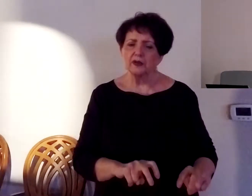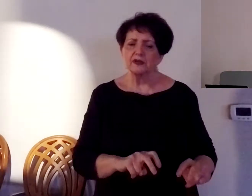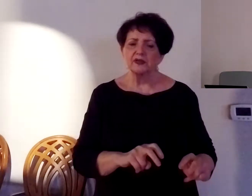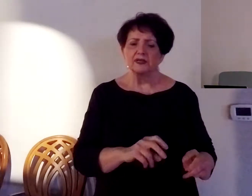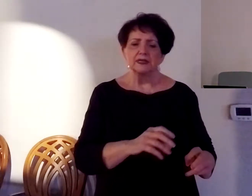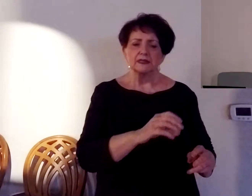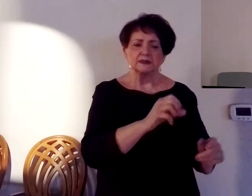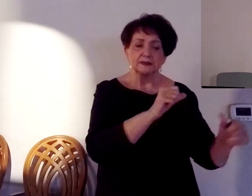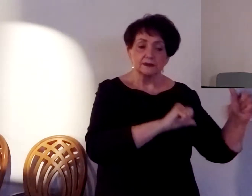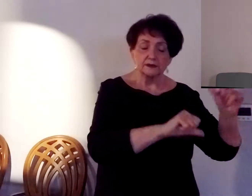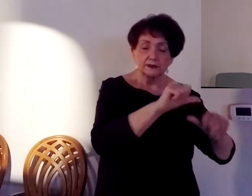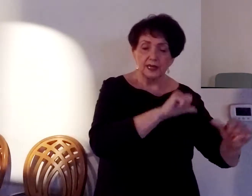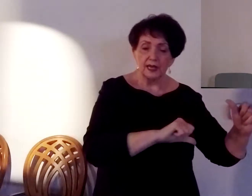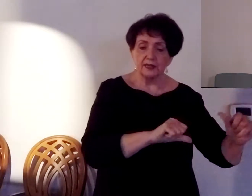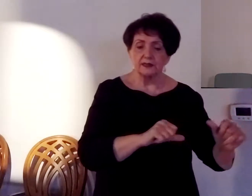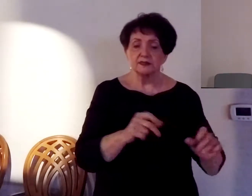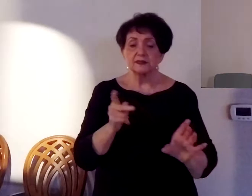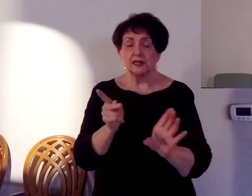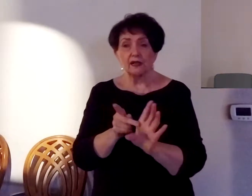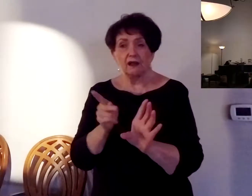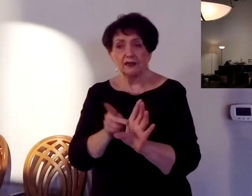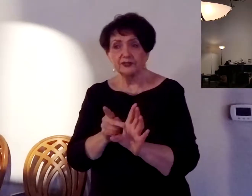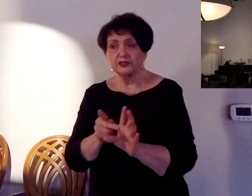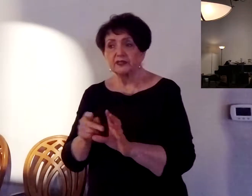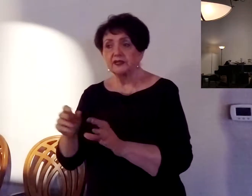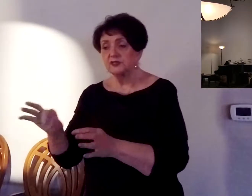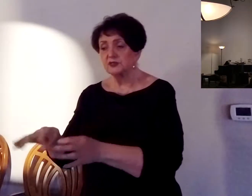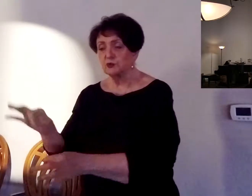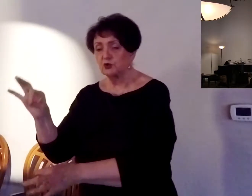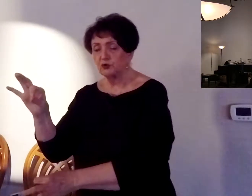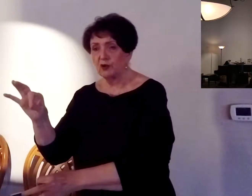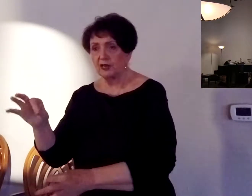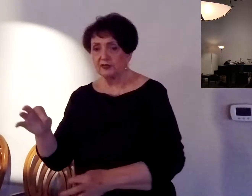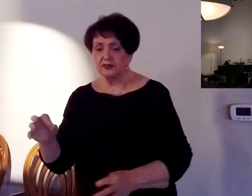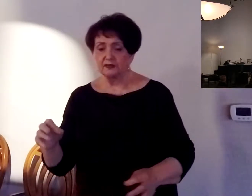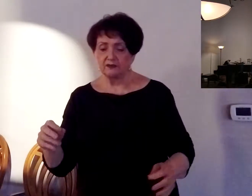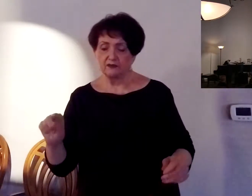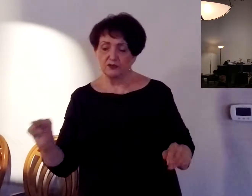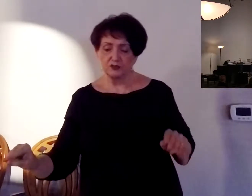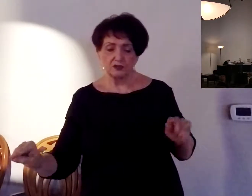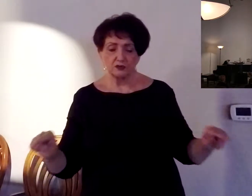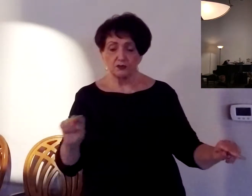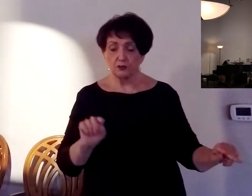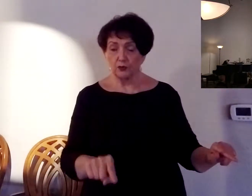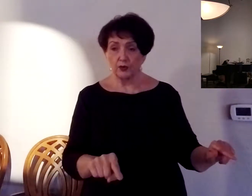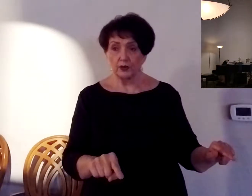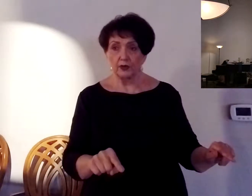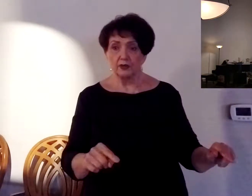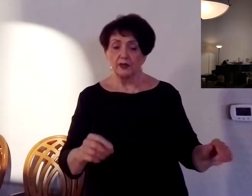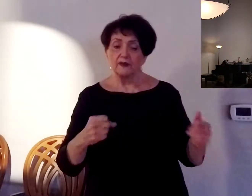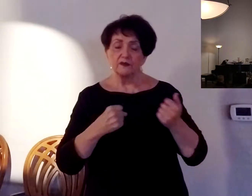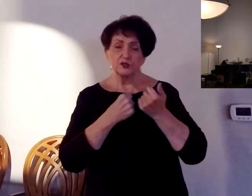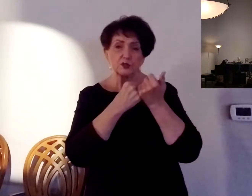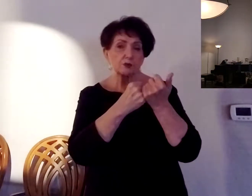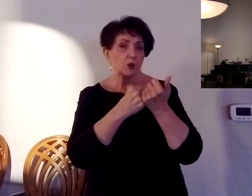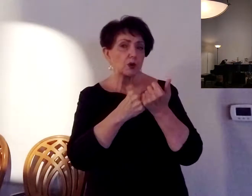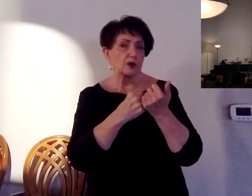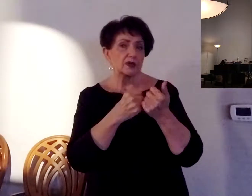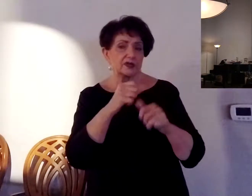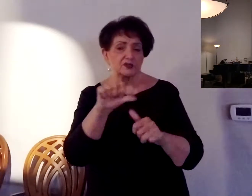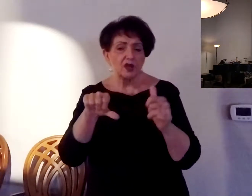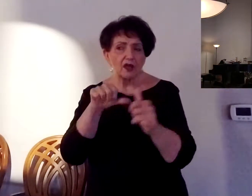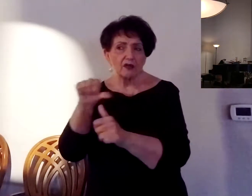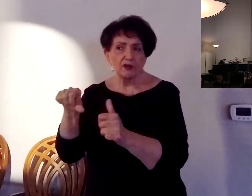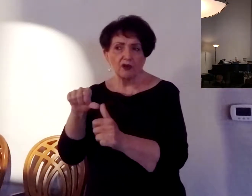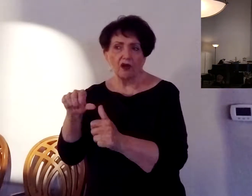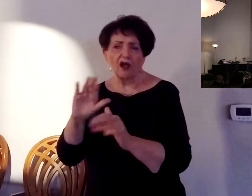science and psychology and spirituality, and seeing how they support each other to make sure that